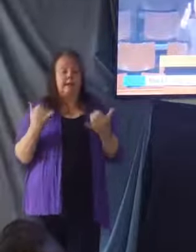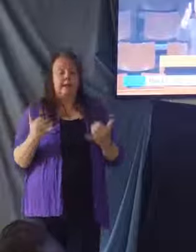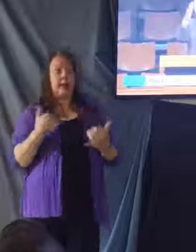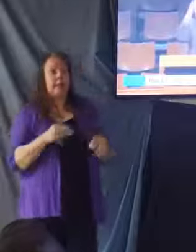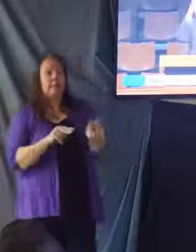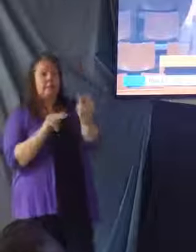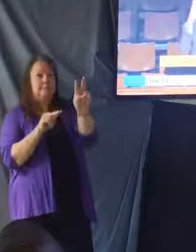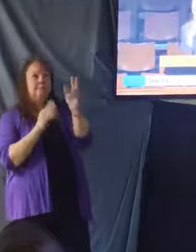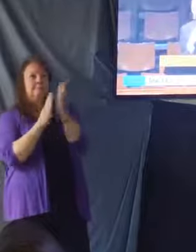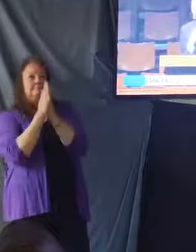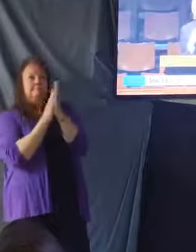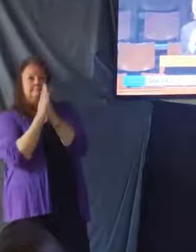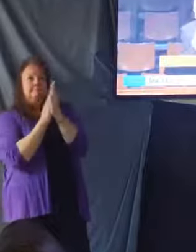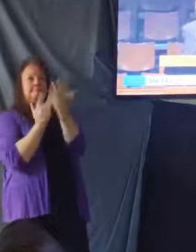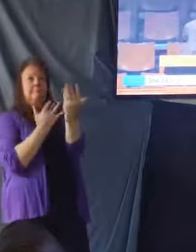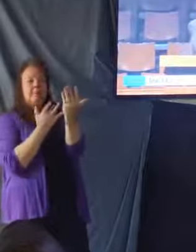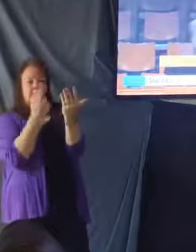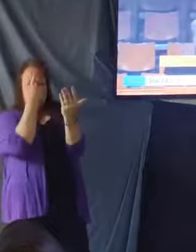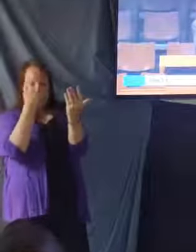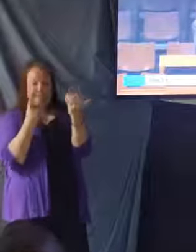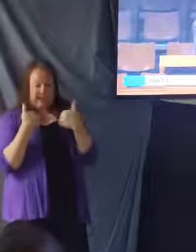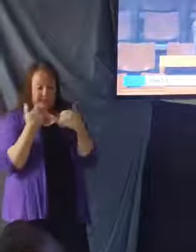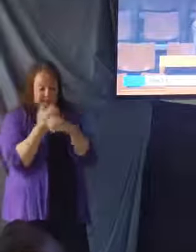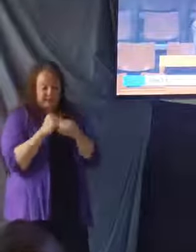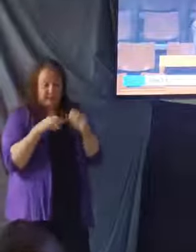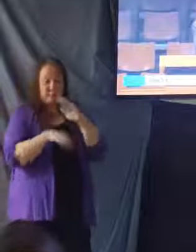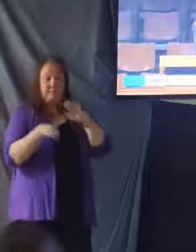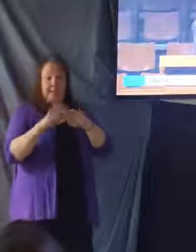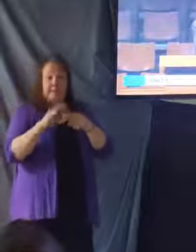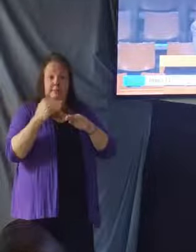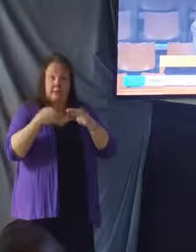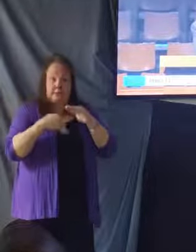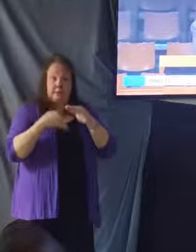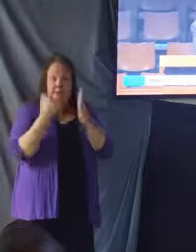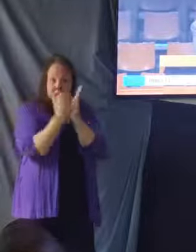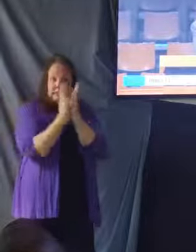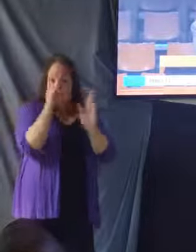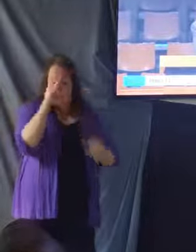the blessed hope because of the salvation that we have based upon his first coming.